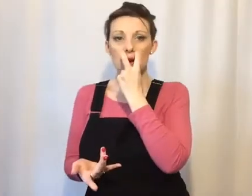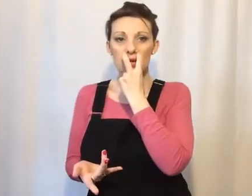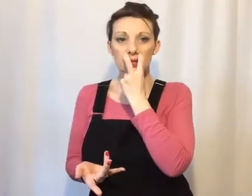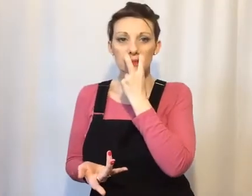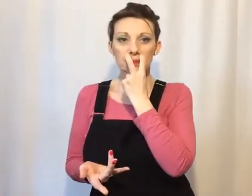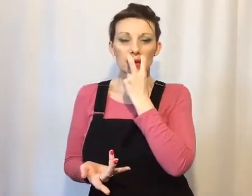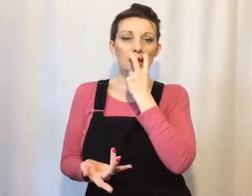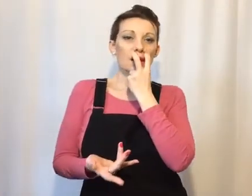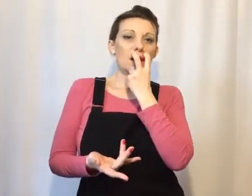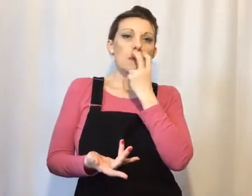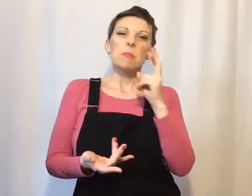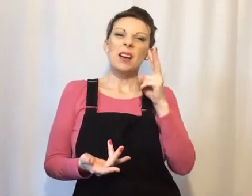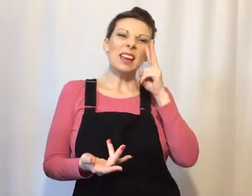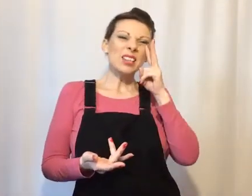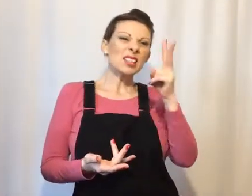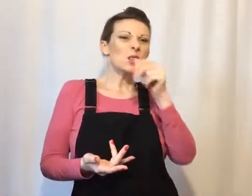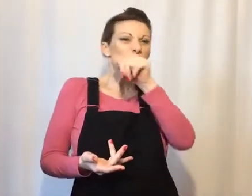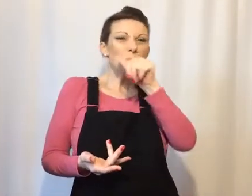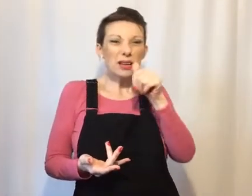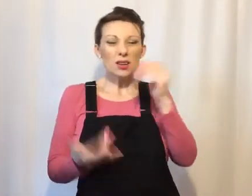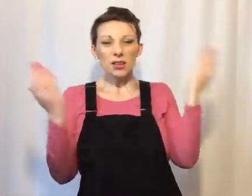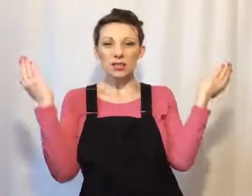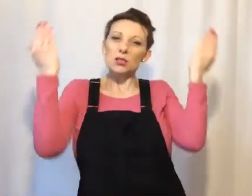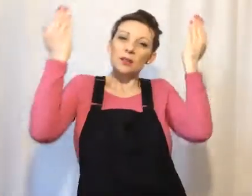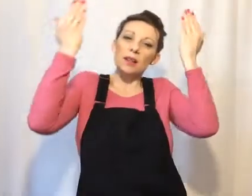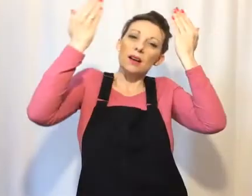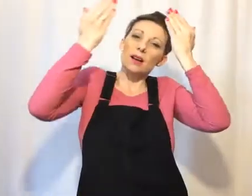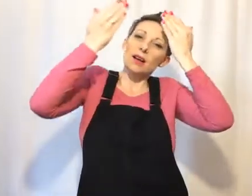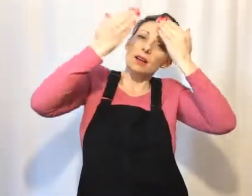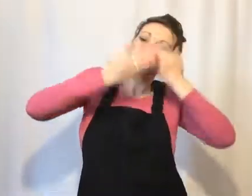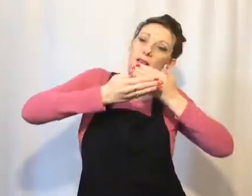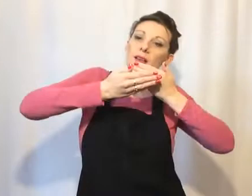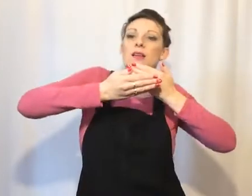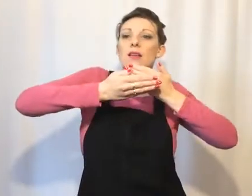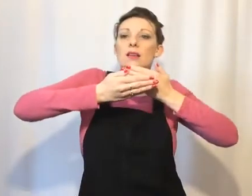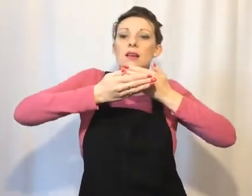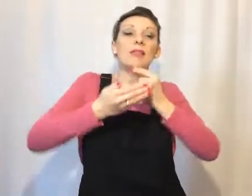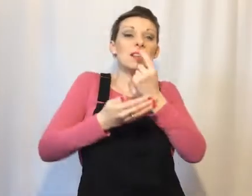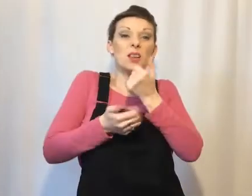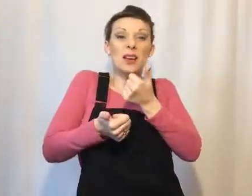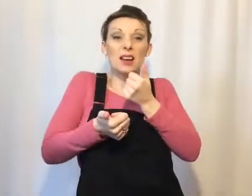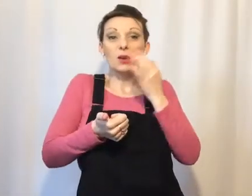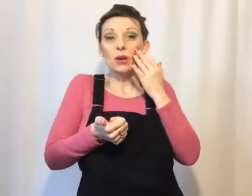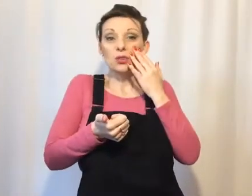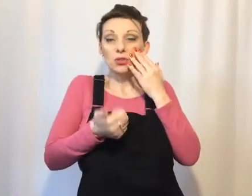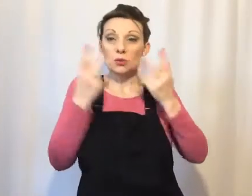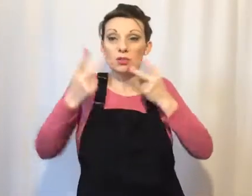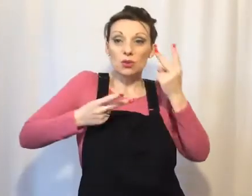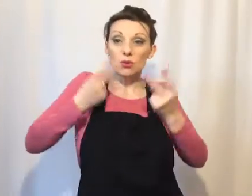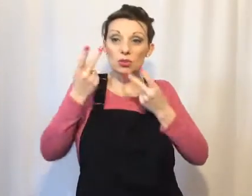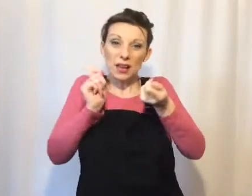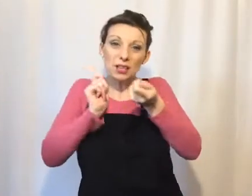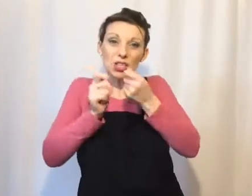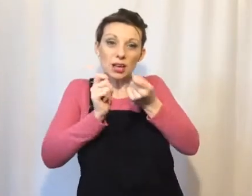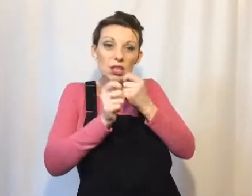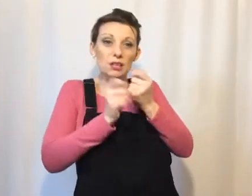night, but it just looks a bit nicer doing that. And that's okay. When you're doing songs, you can change it a little bit